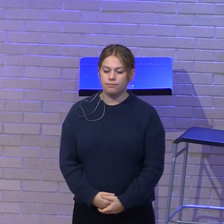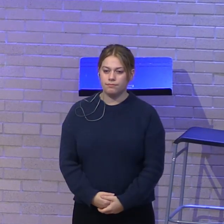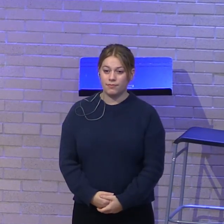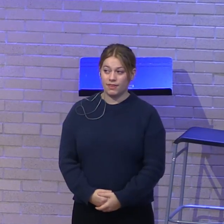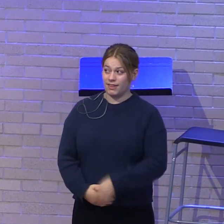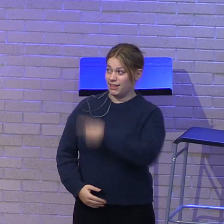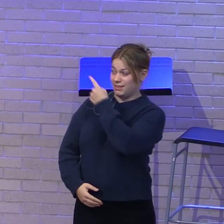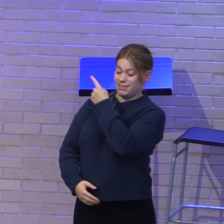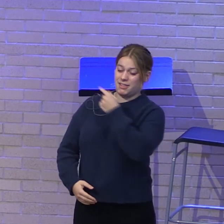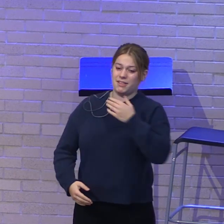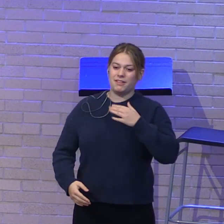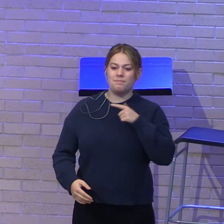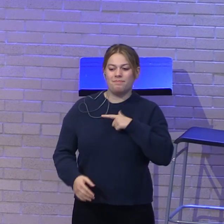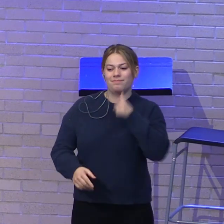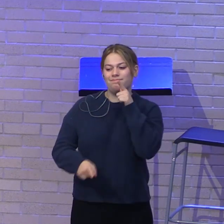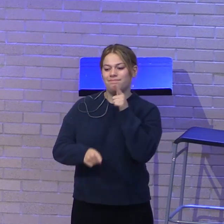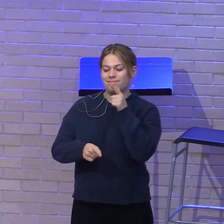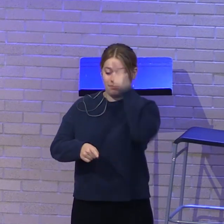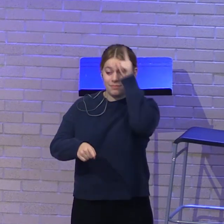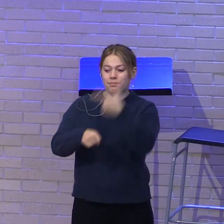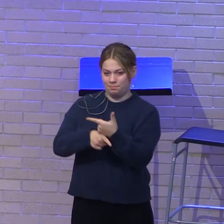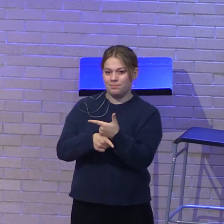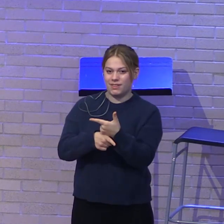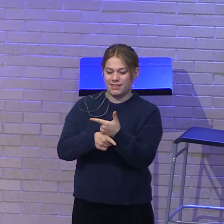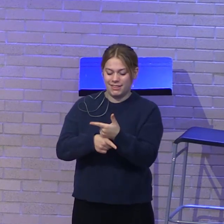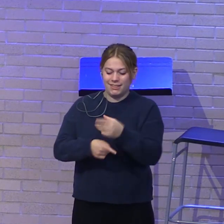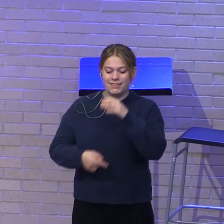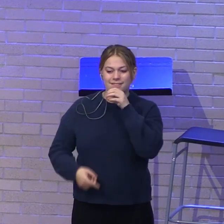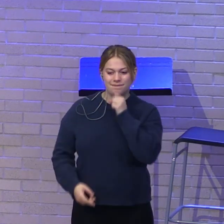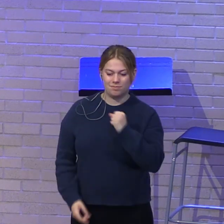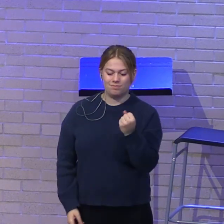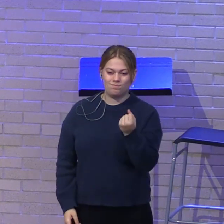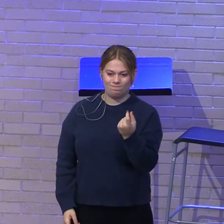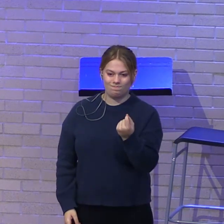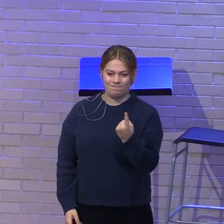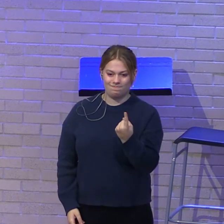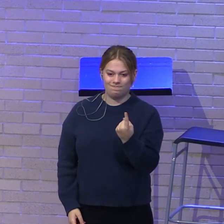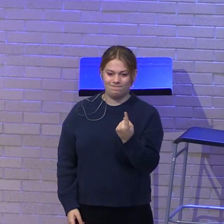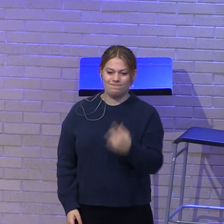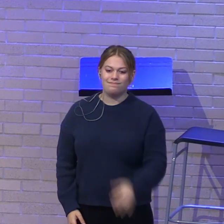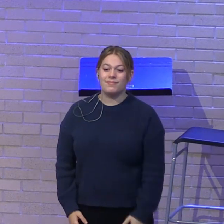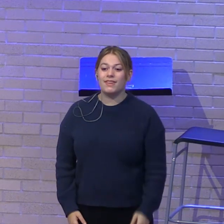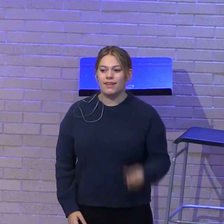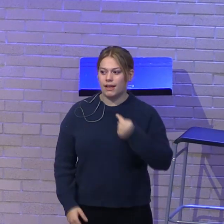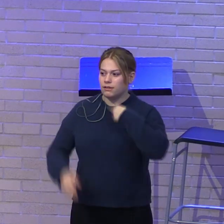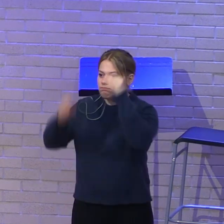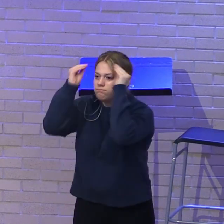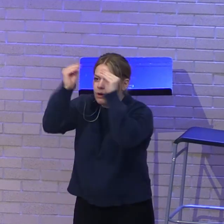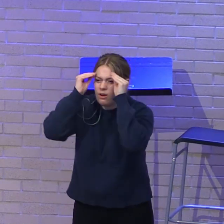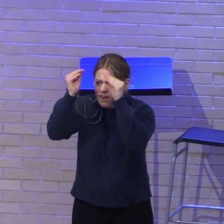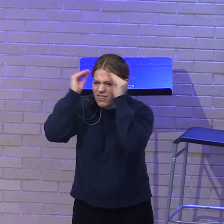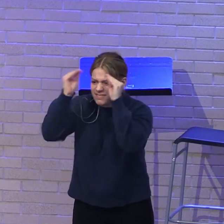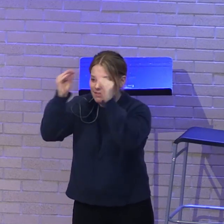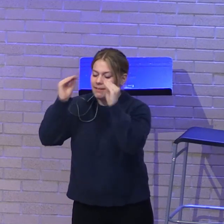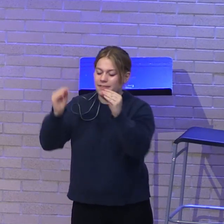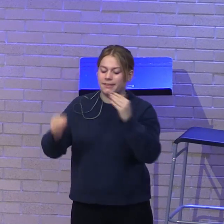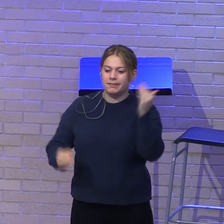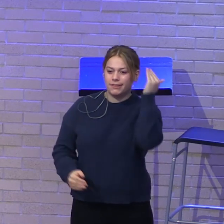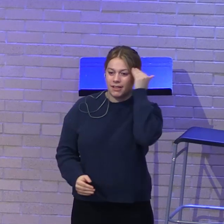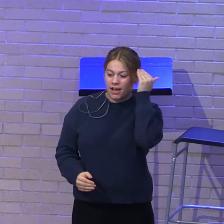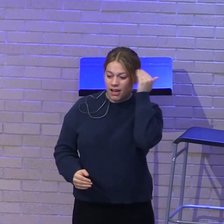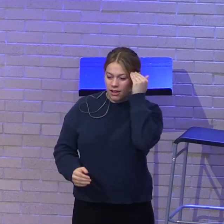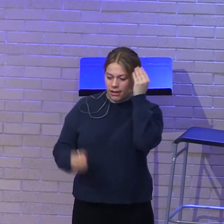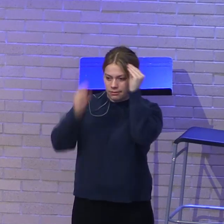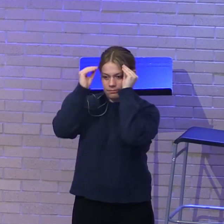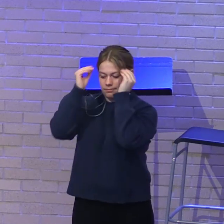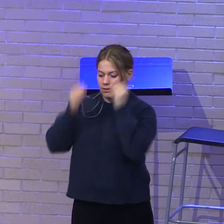This is my little brother. He just turned 11. He is the one who I teach everything I know, I share all of my knowledge with, and